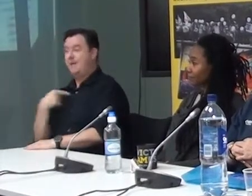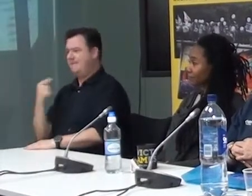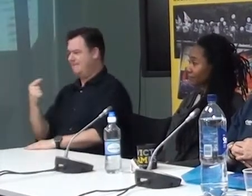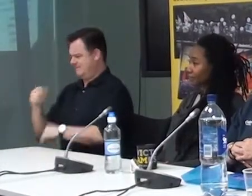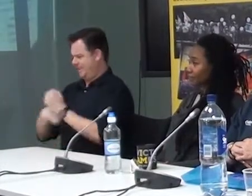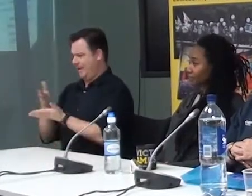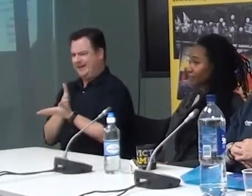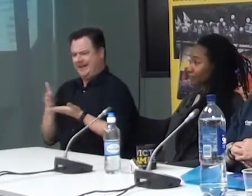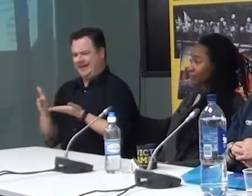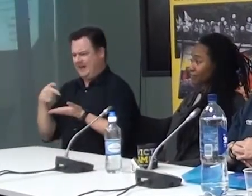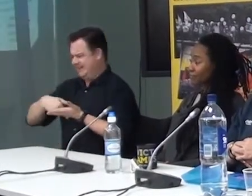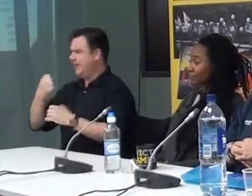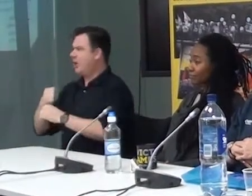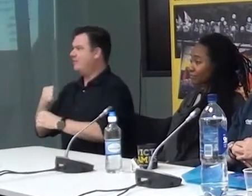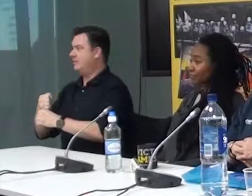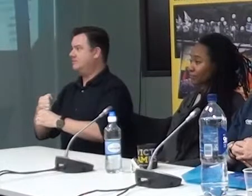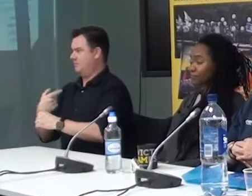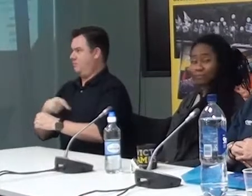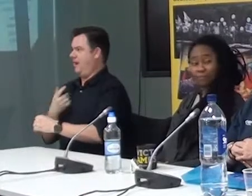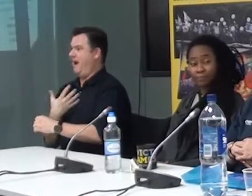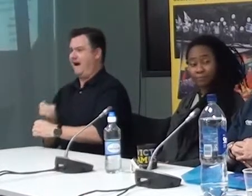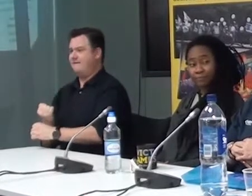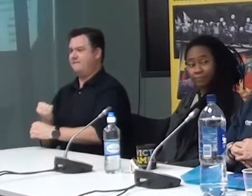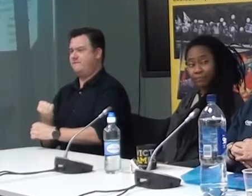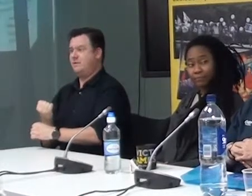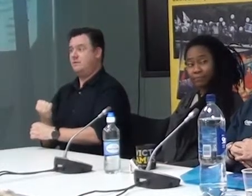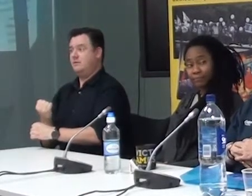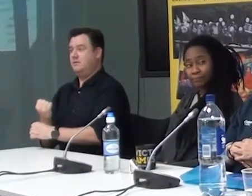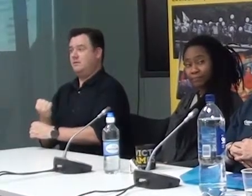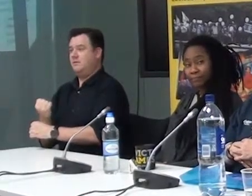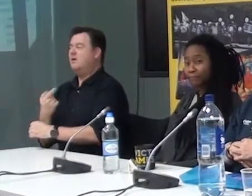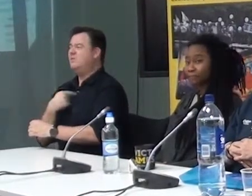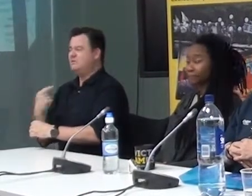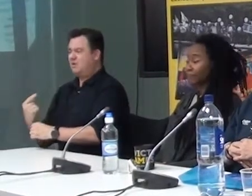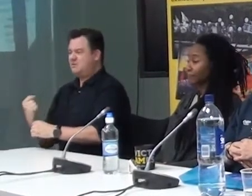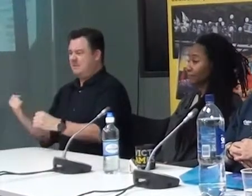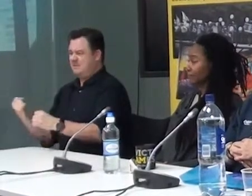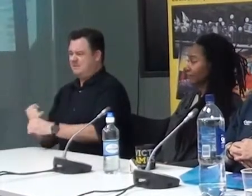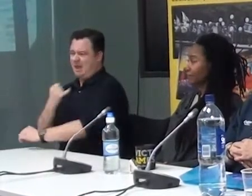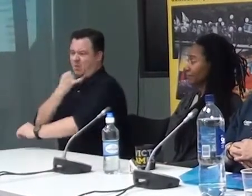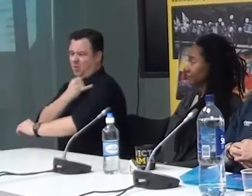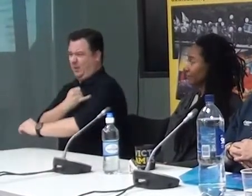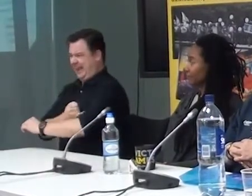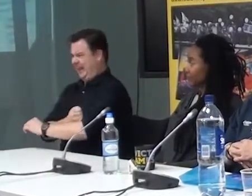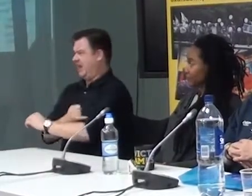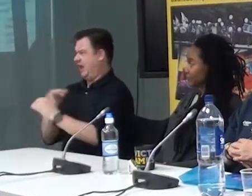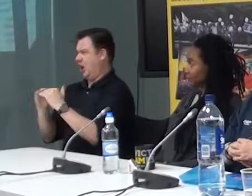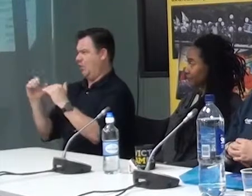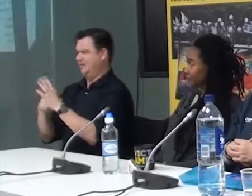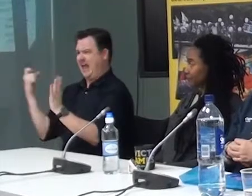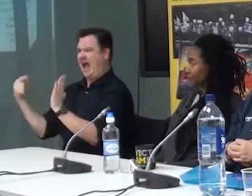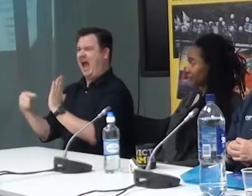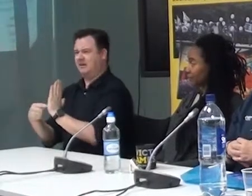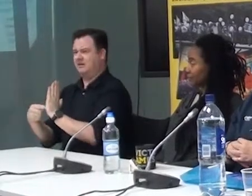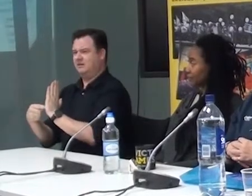this government we have was going to water down the Equality Act, and we've learned